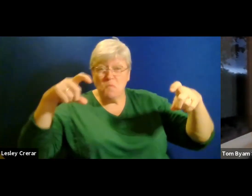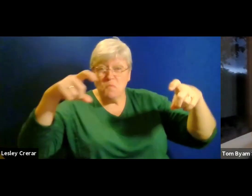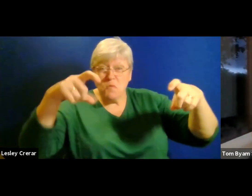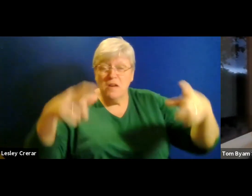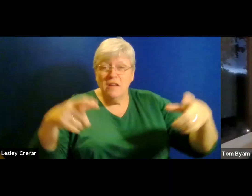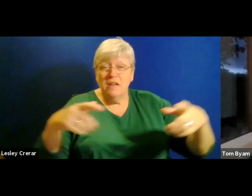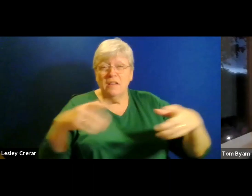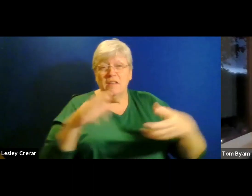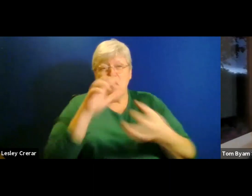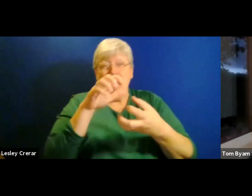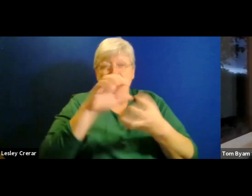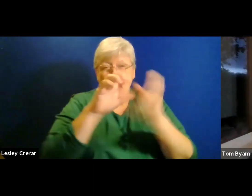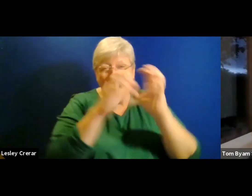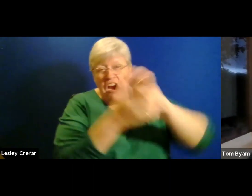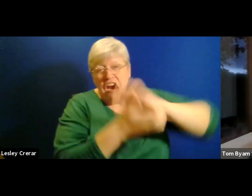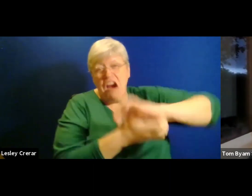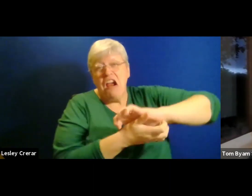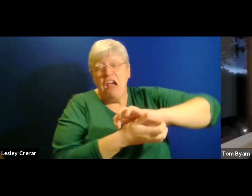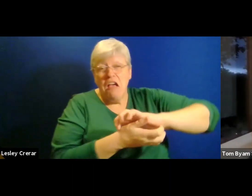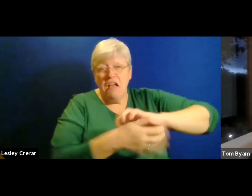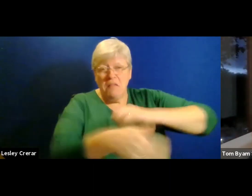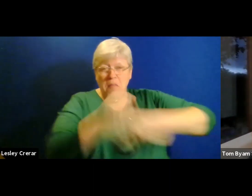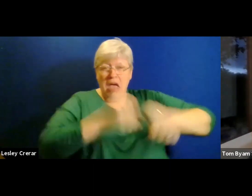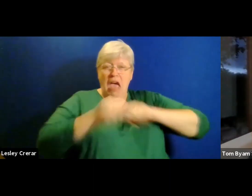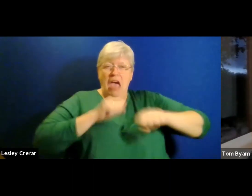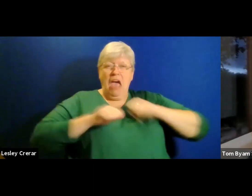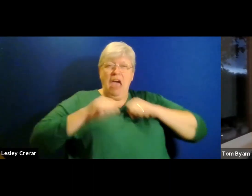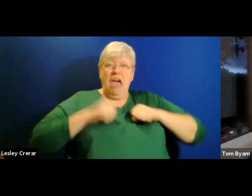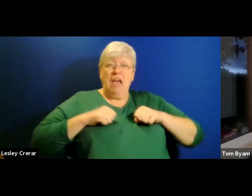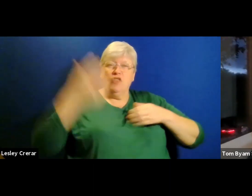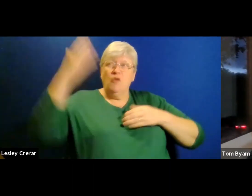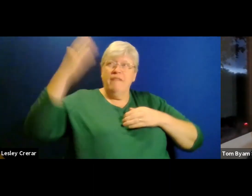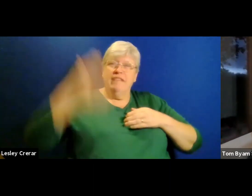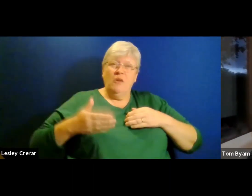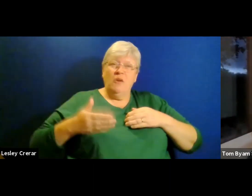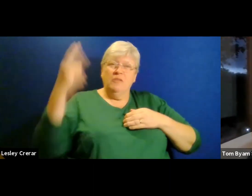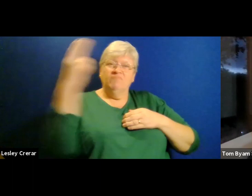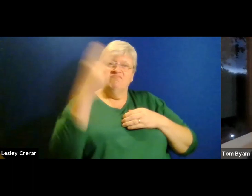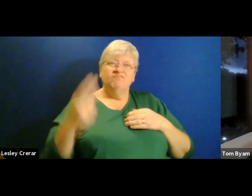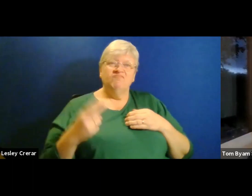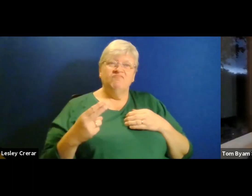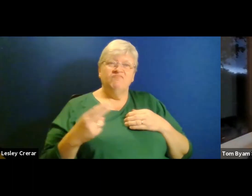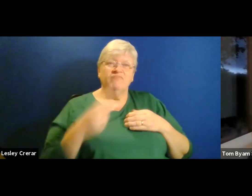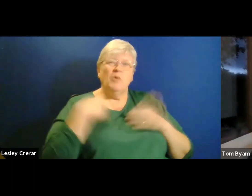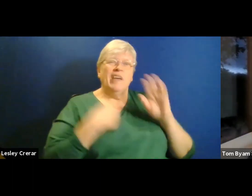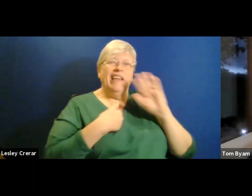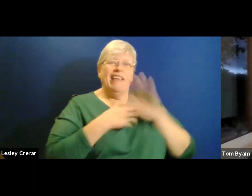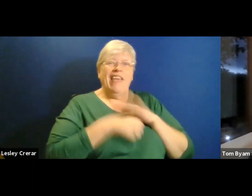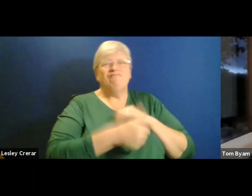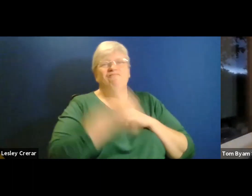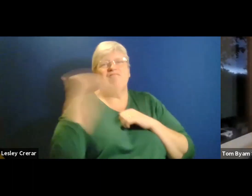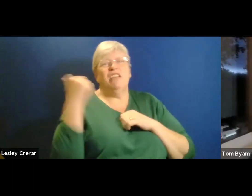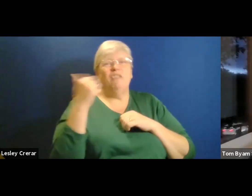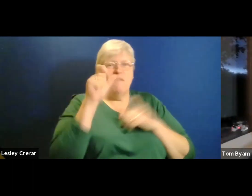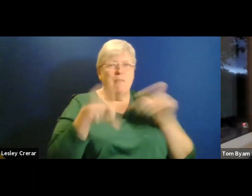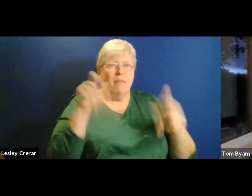bit, crunched, before retreating back into its mural. We have ways of getting rid of people that we don't have room